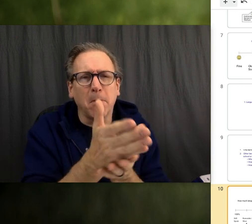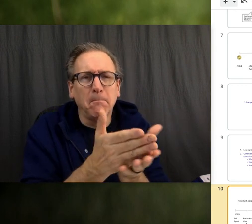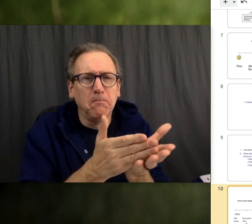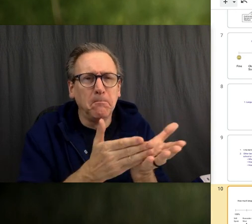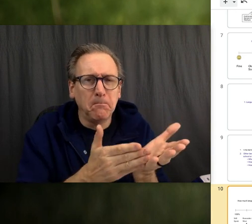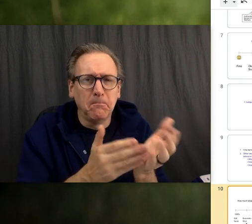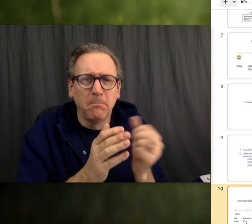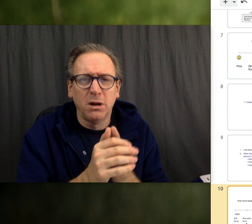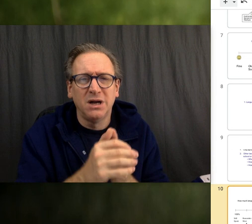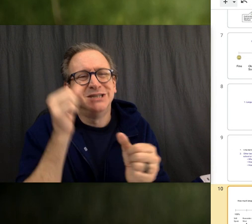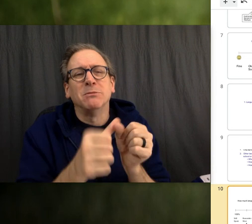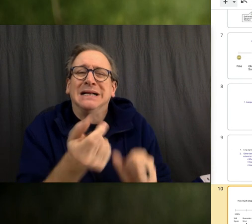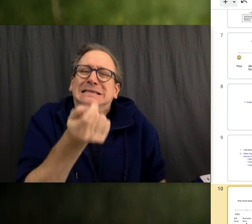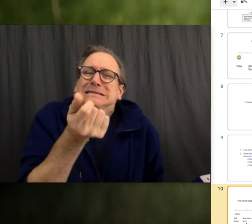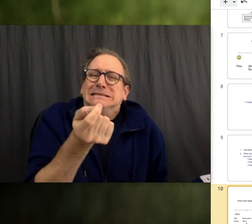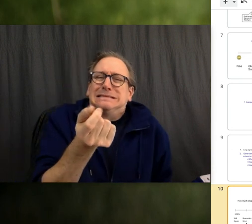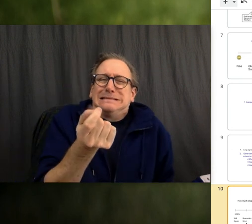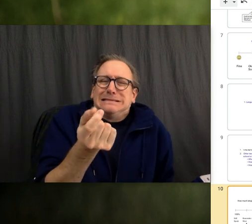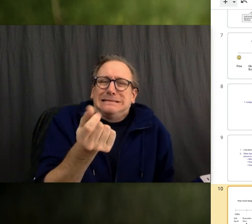Remember some.